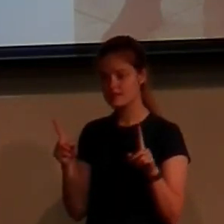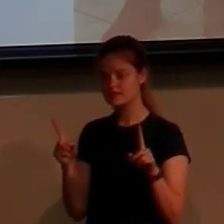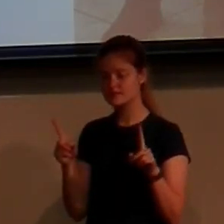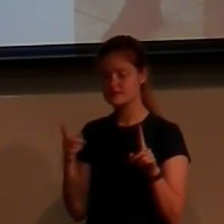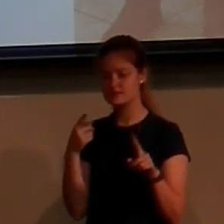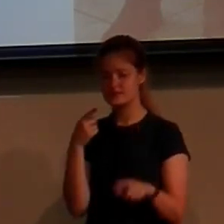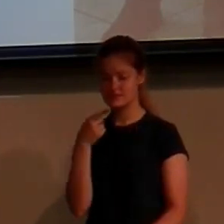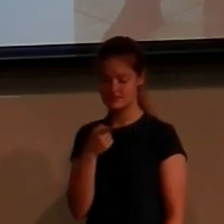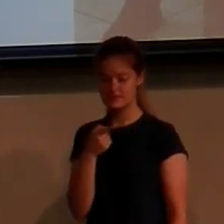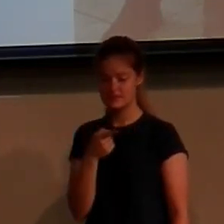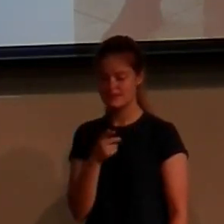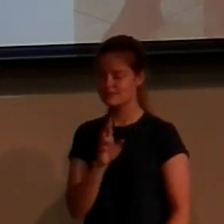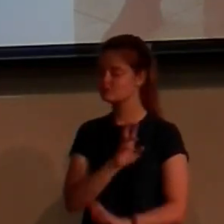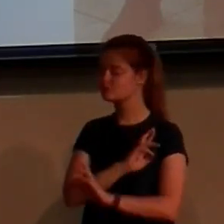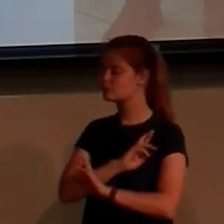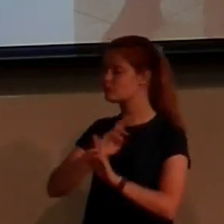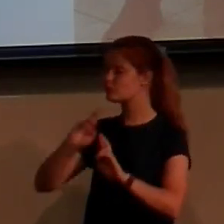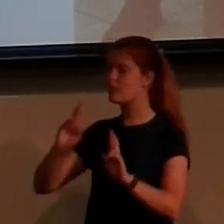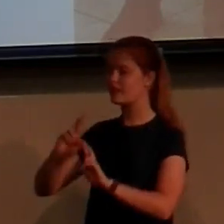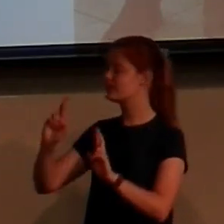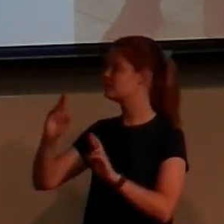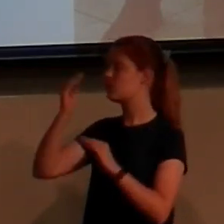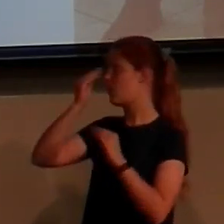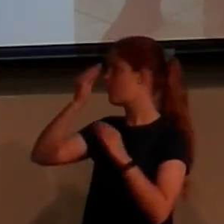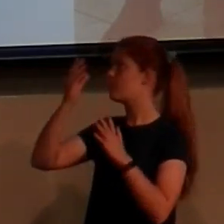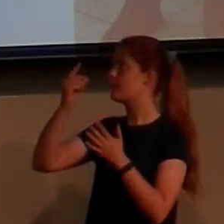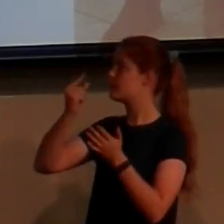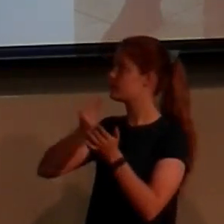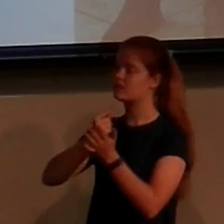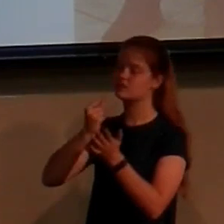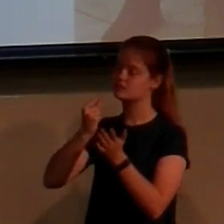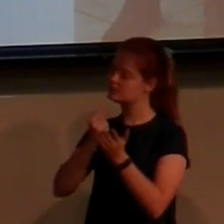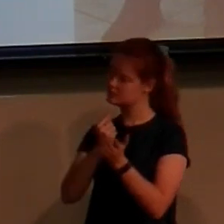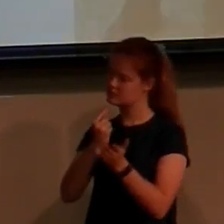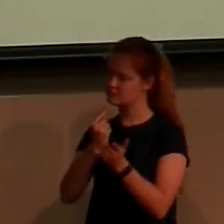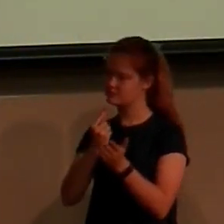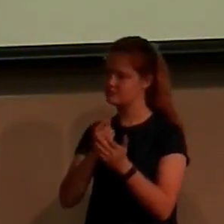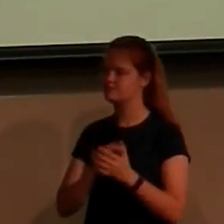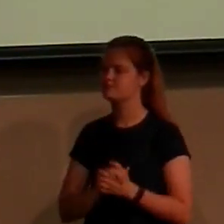was ready to obey the gospel.